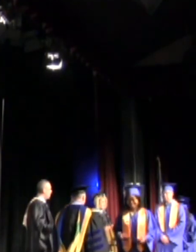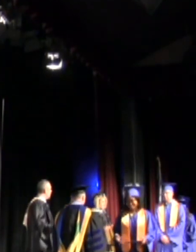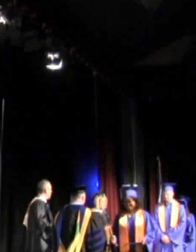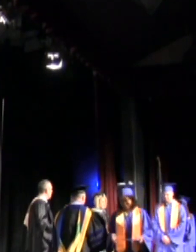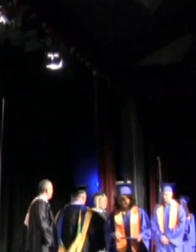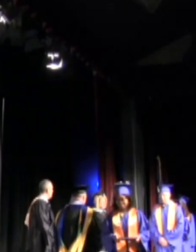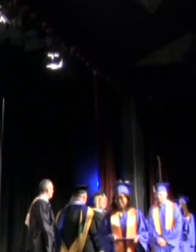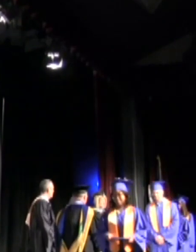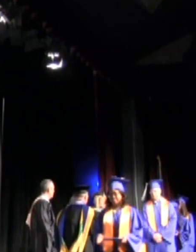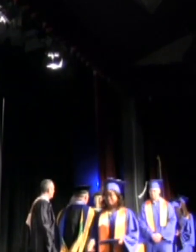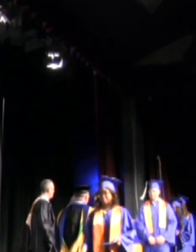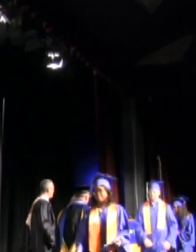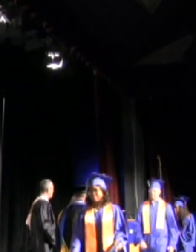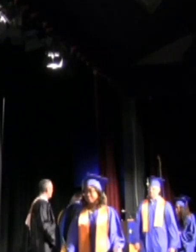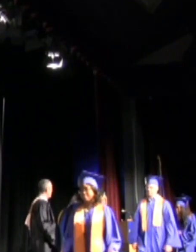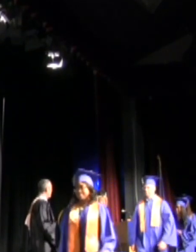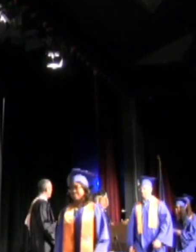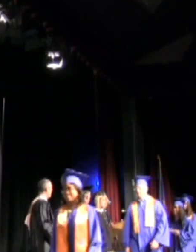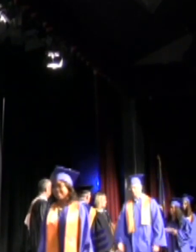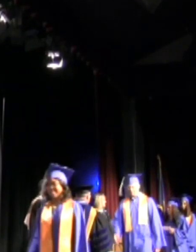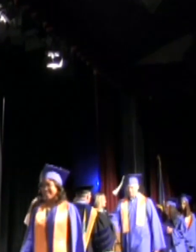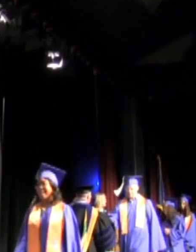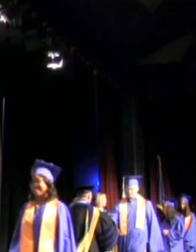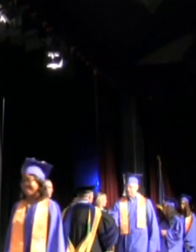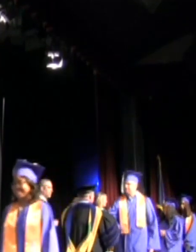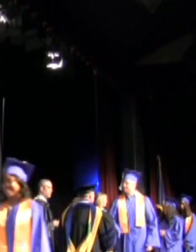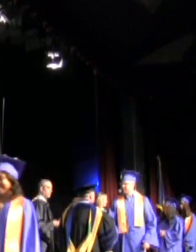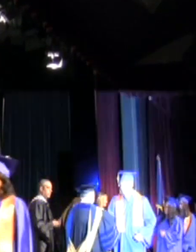Michael Wood, Associate in Applied Science, Law Enforcement.